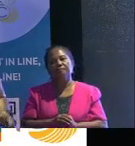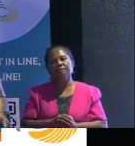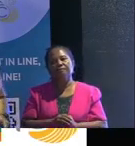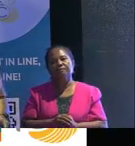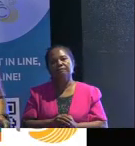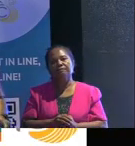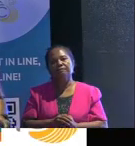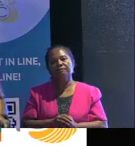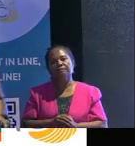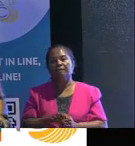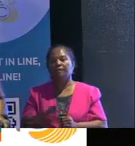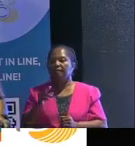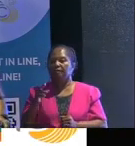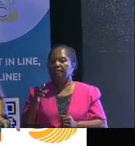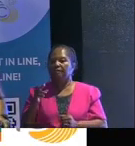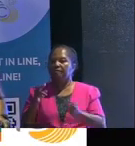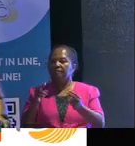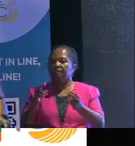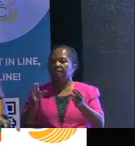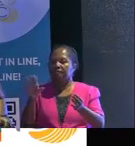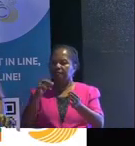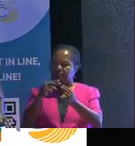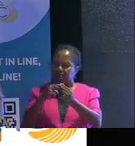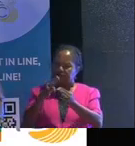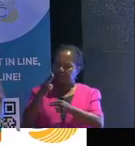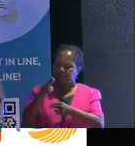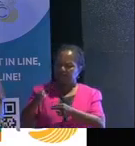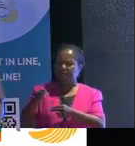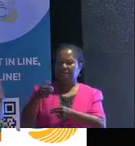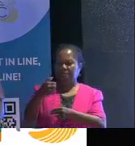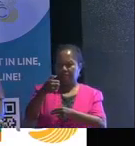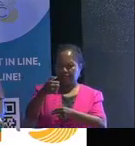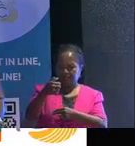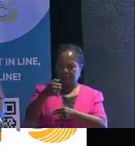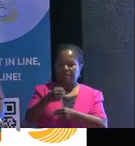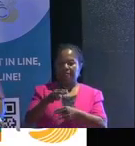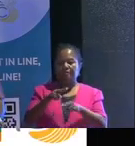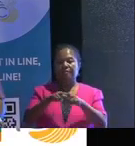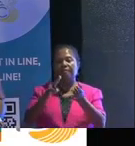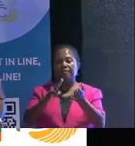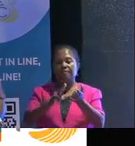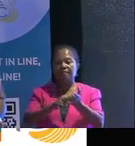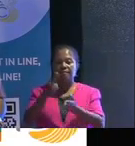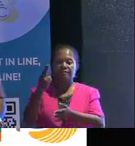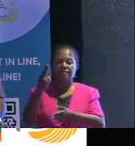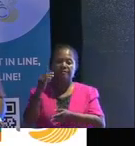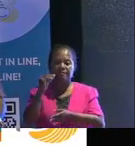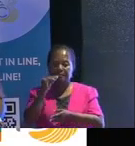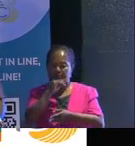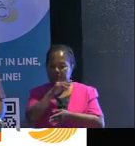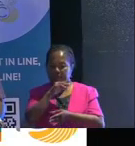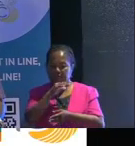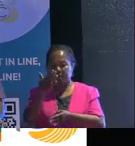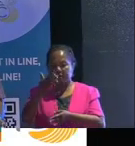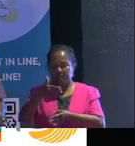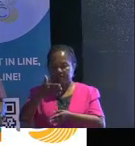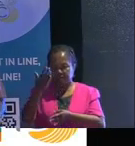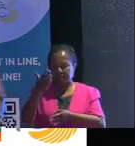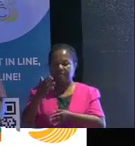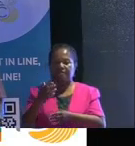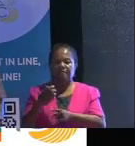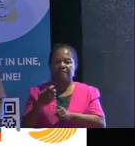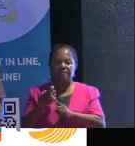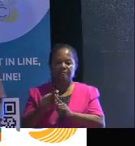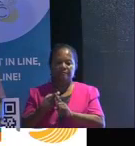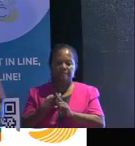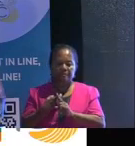spread over the 26 fortnights. Divide by 26, you come up with 215 kina, 38 toya. You